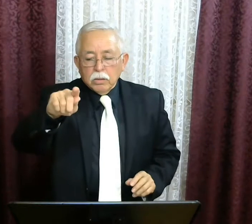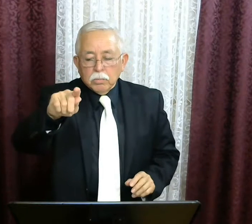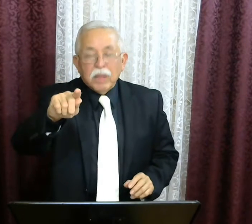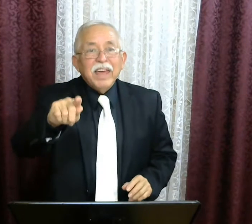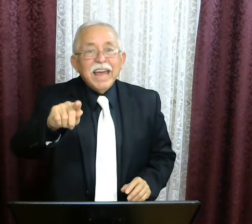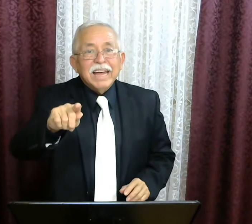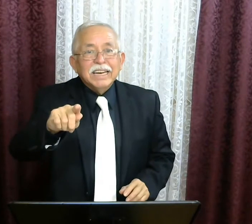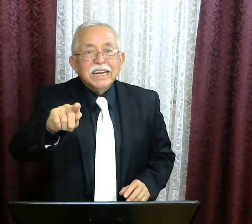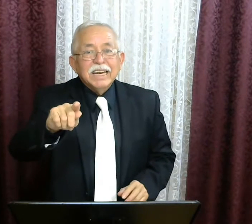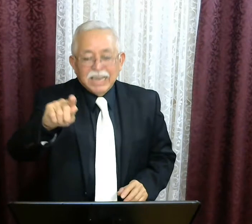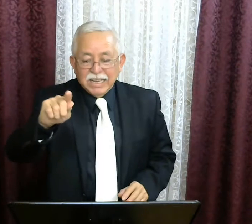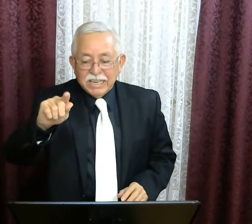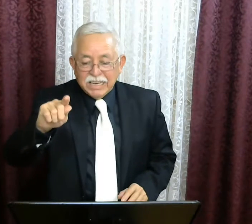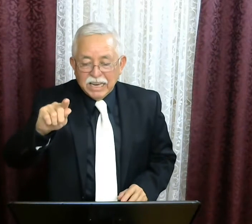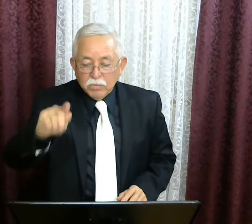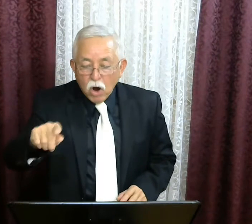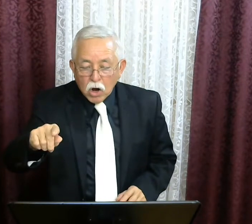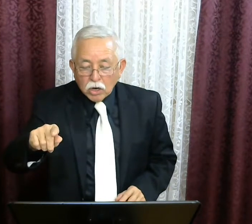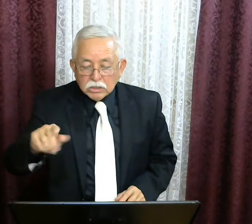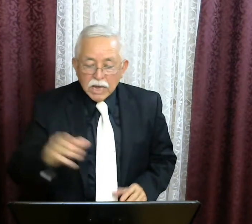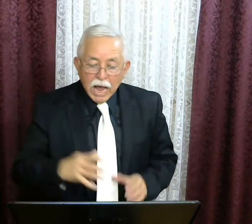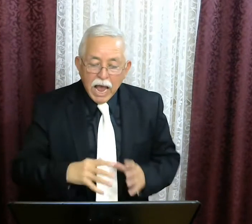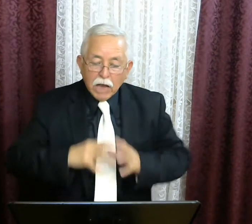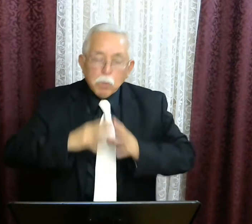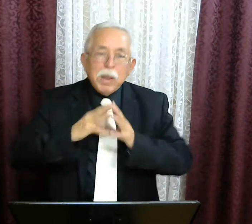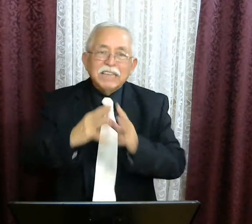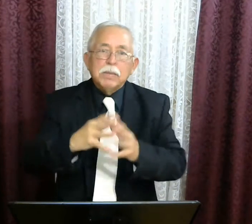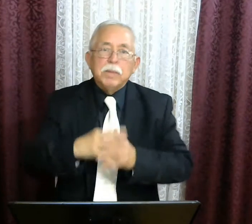but then give us a commandment.